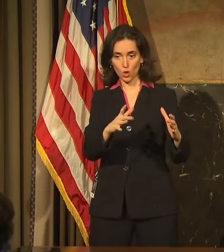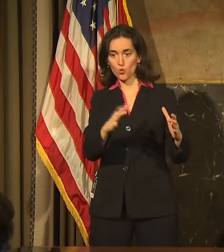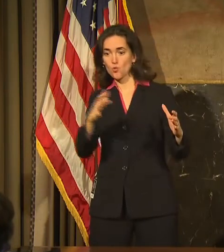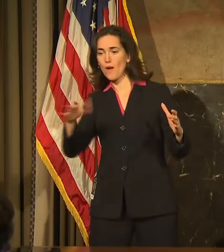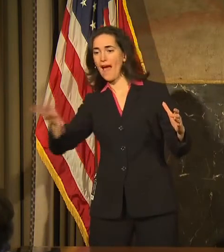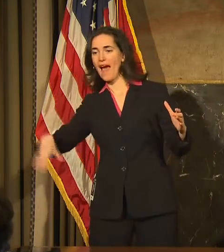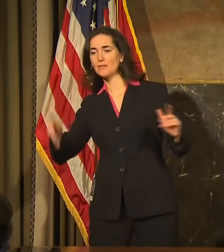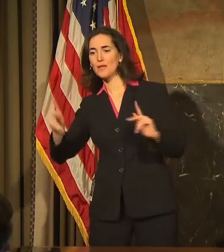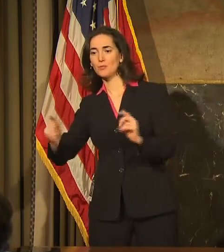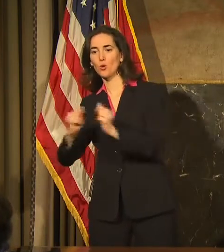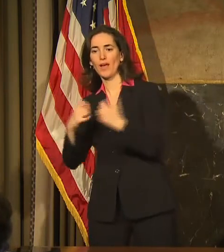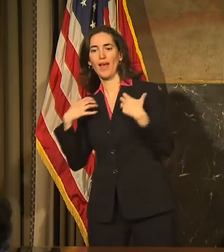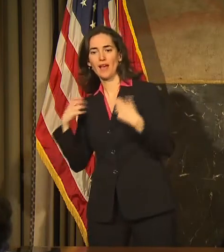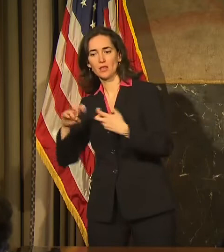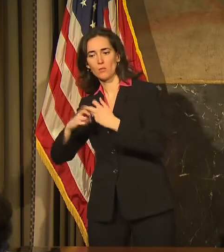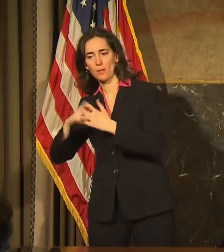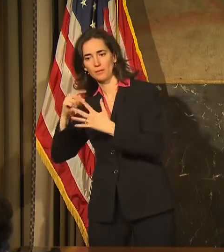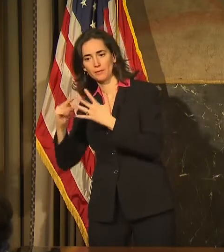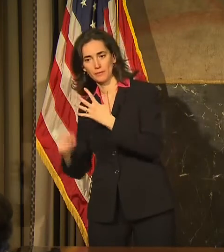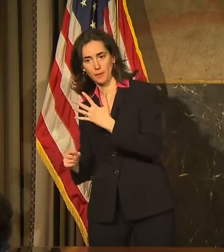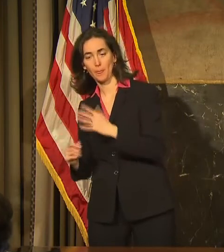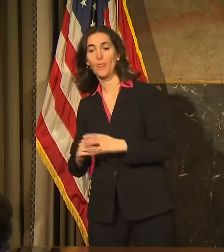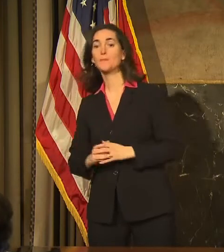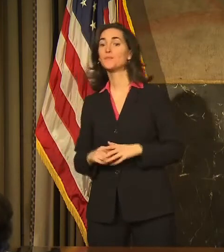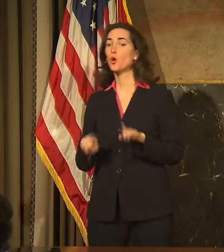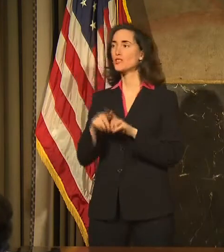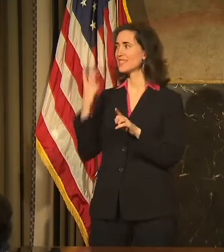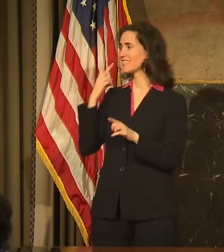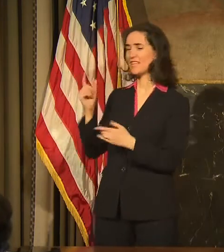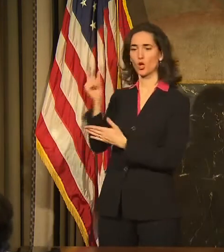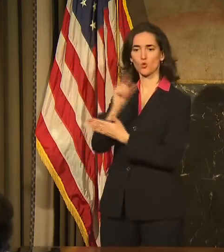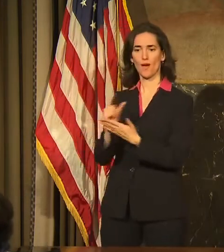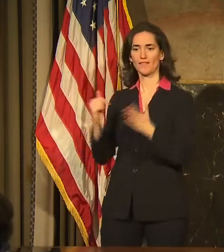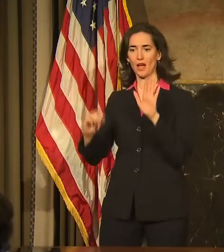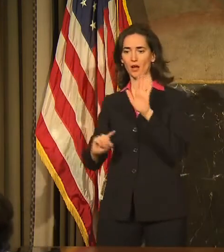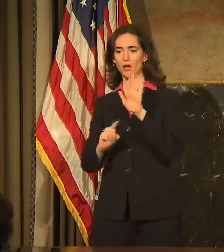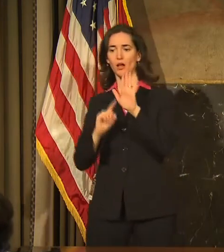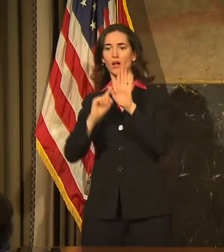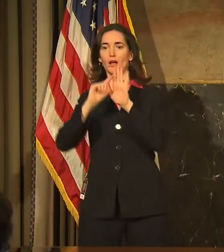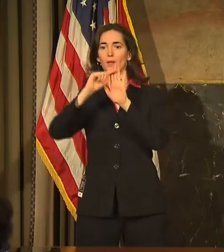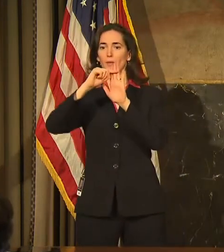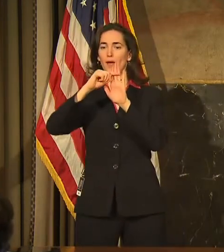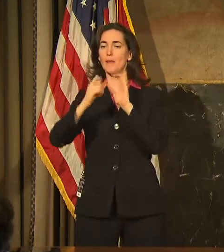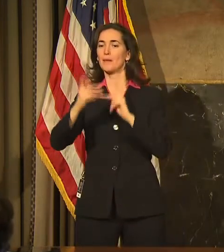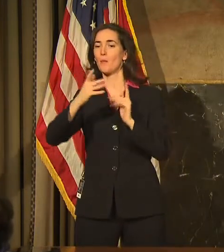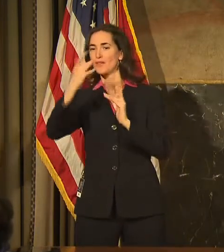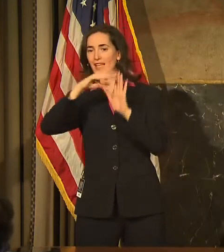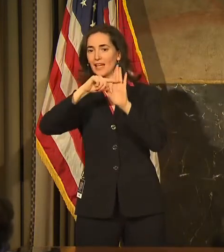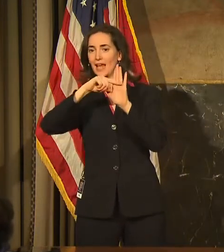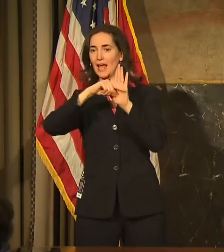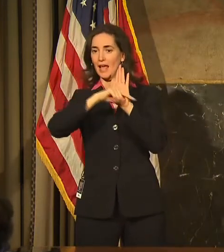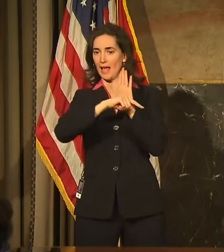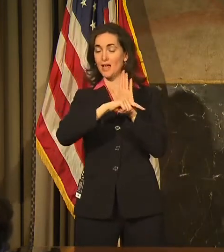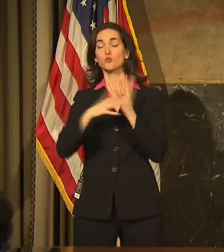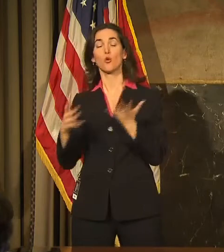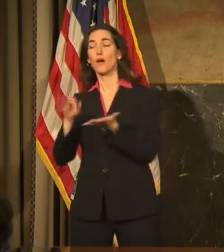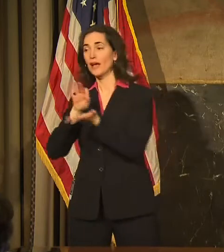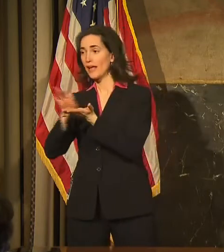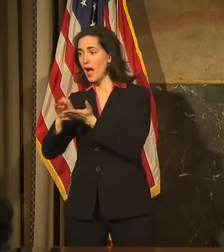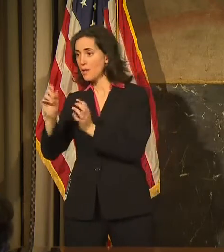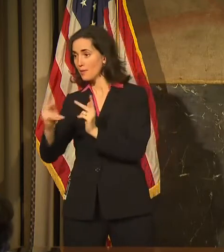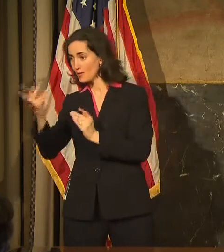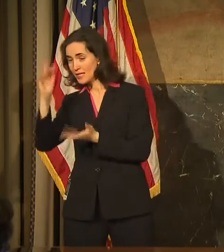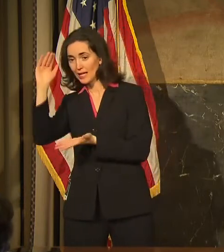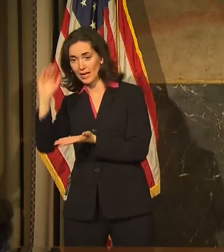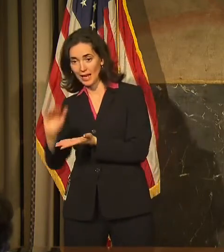When you look at the graph right now, our incidence is going down as well, so I think it is a combination of those two, Sam. I think cases are going down